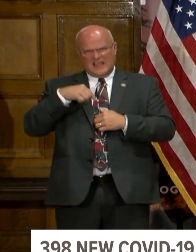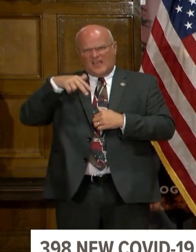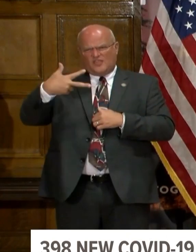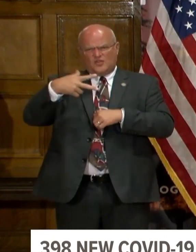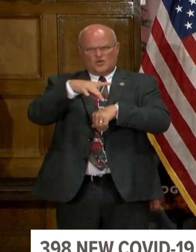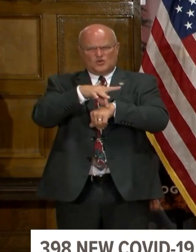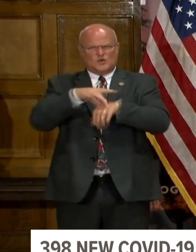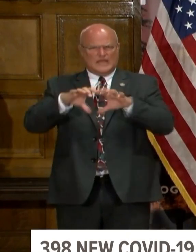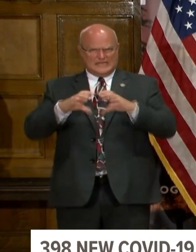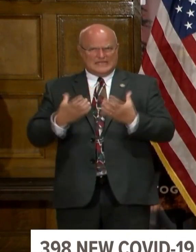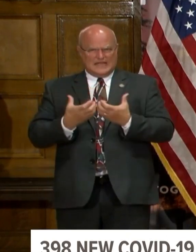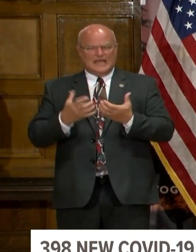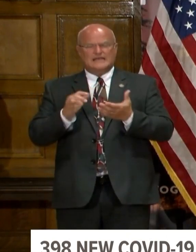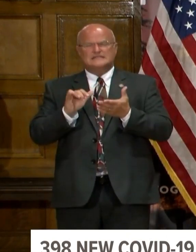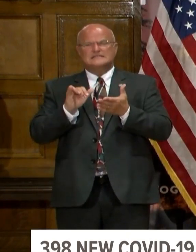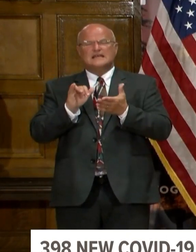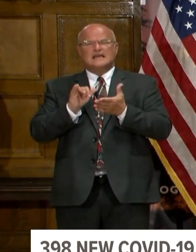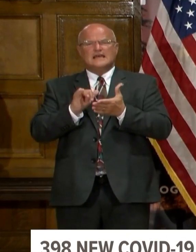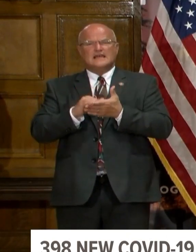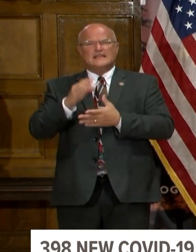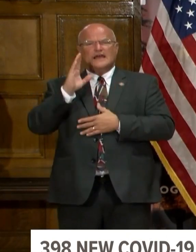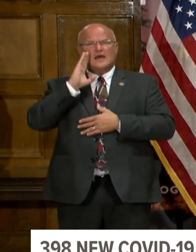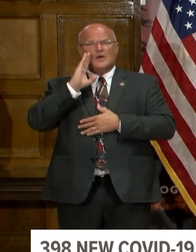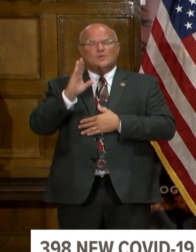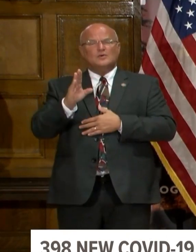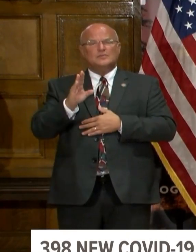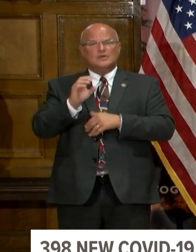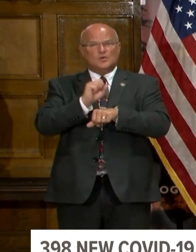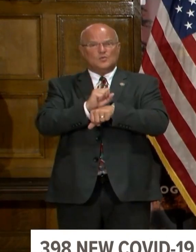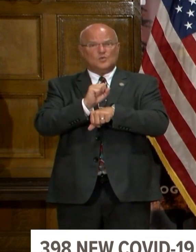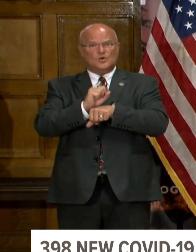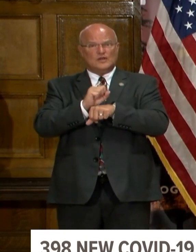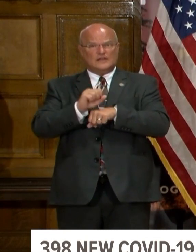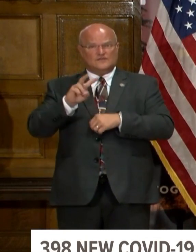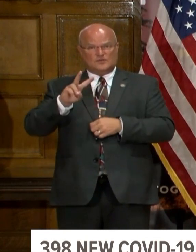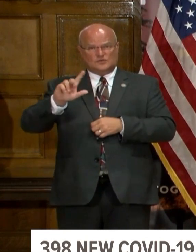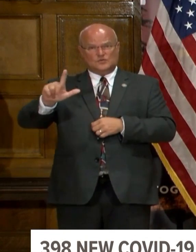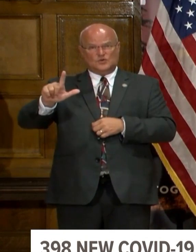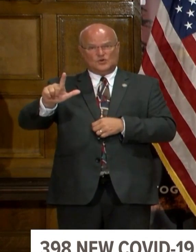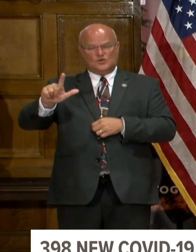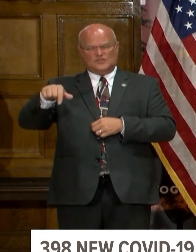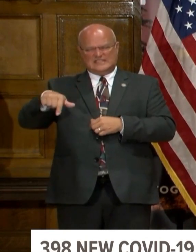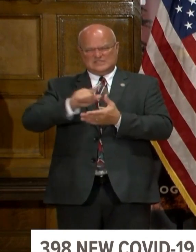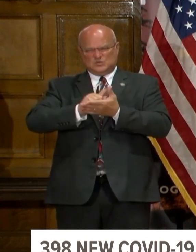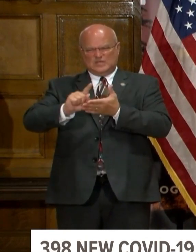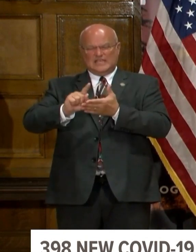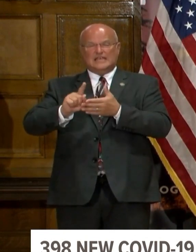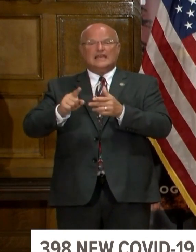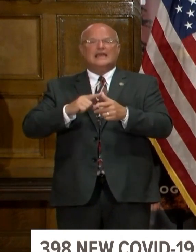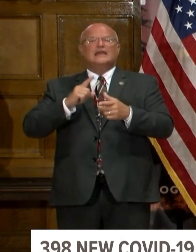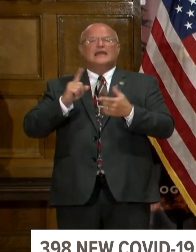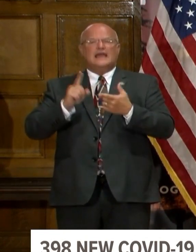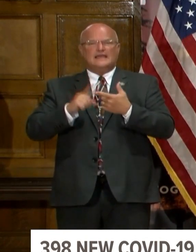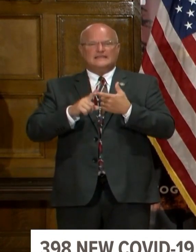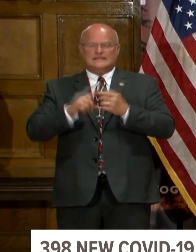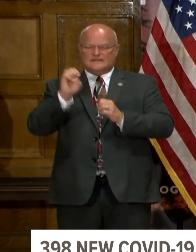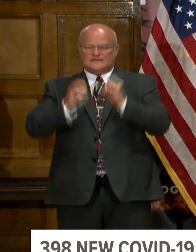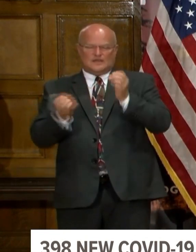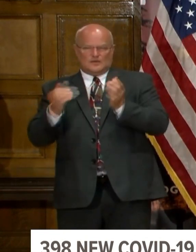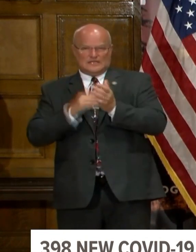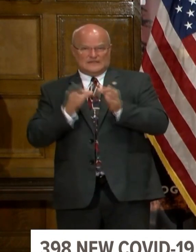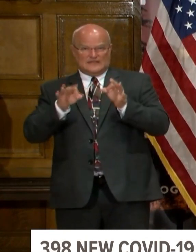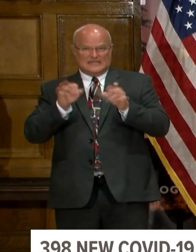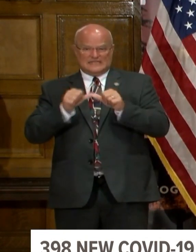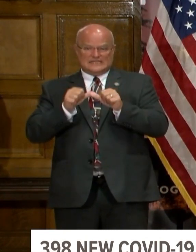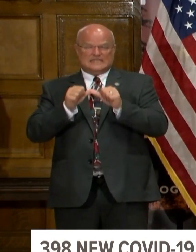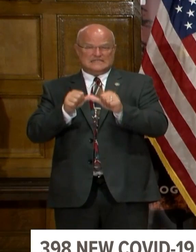grade class that will be working virtually through the end of the week, and at that time they'll reevaluate if there's a